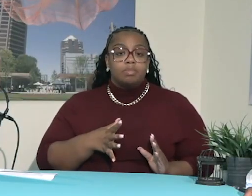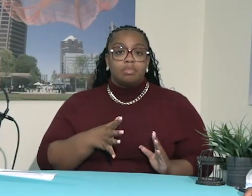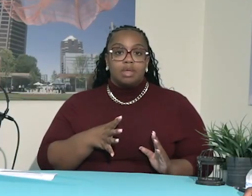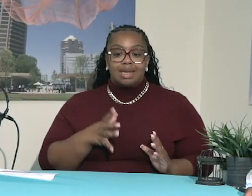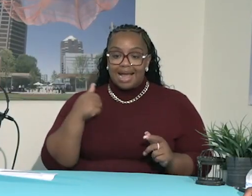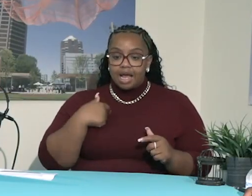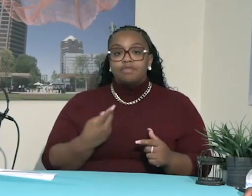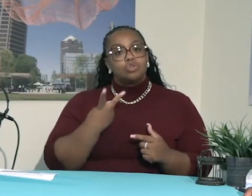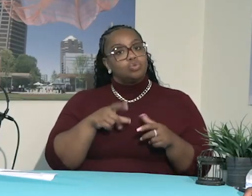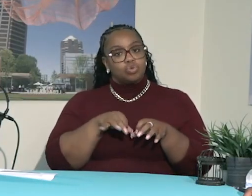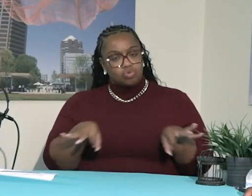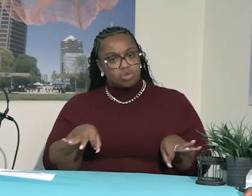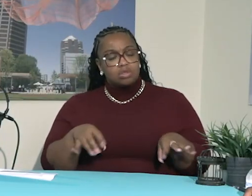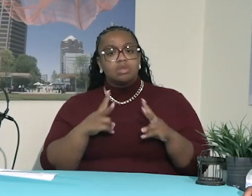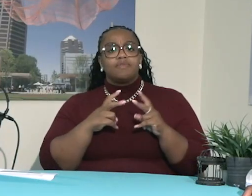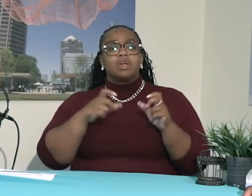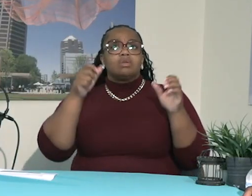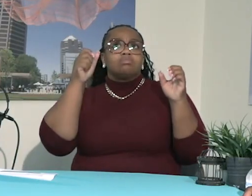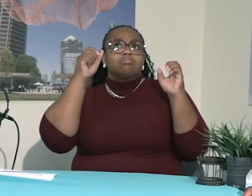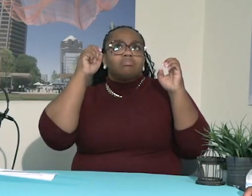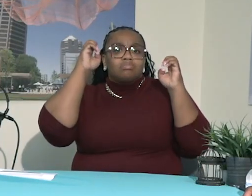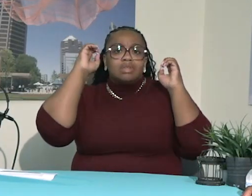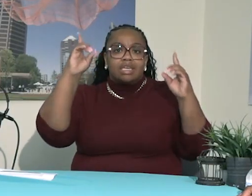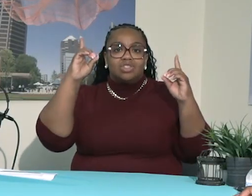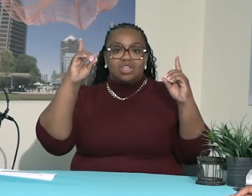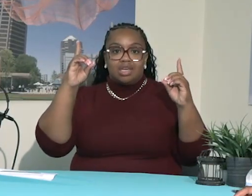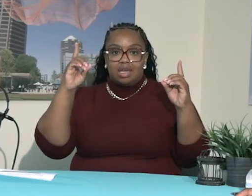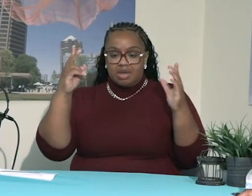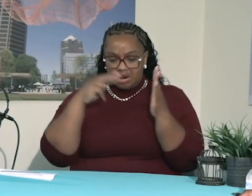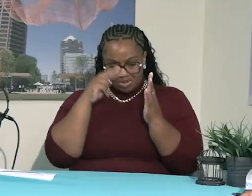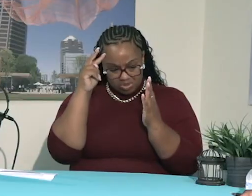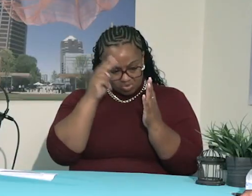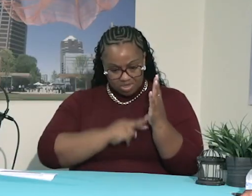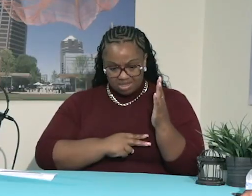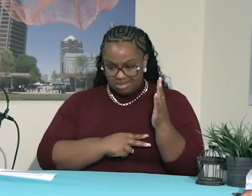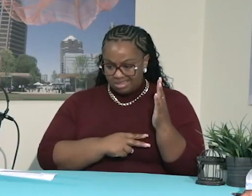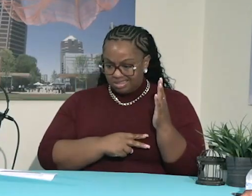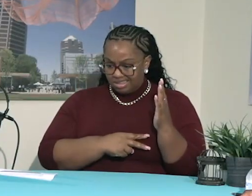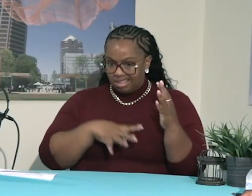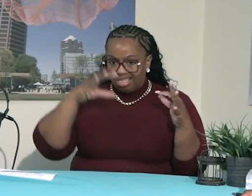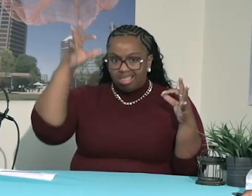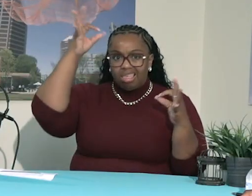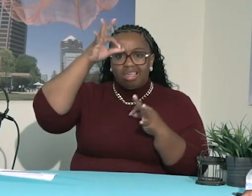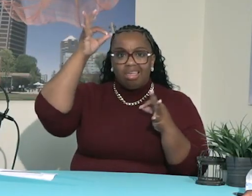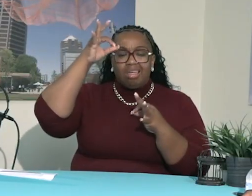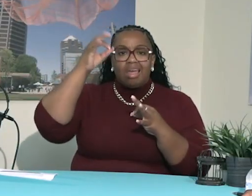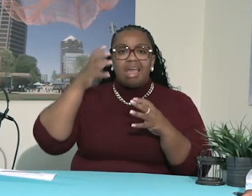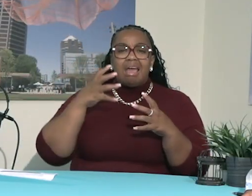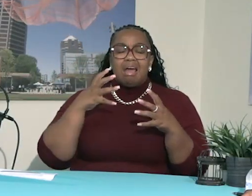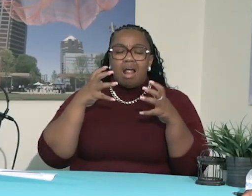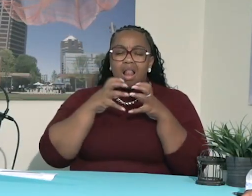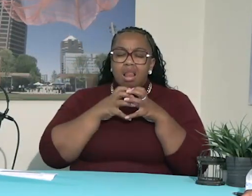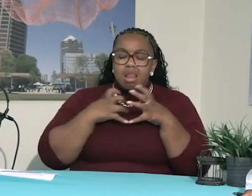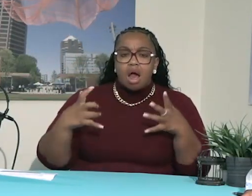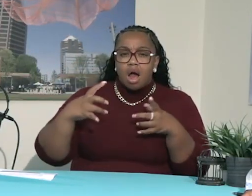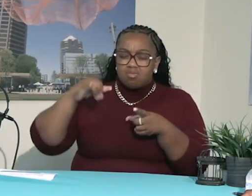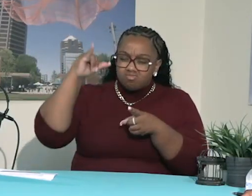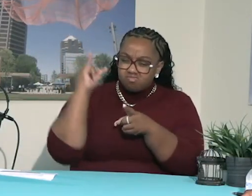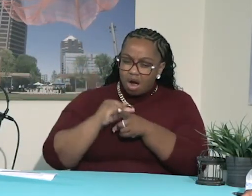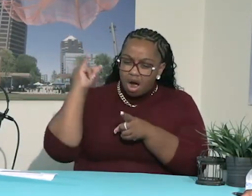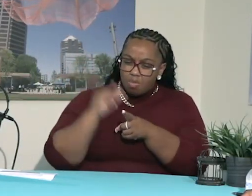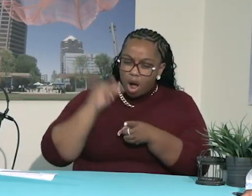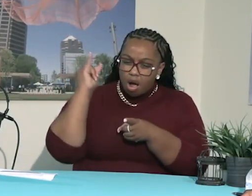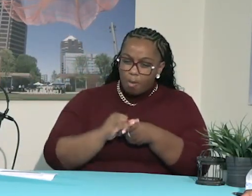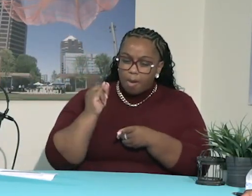that information because of the heavy jargon. Right. And thankfully, my husband was there to support me, but every family isn't set up like that. True. People should be able to